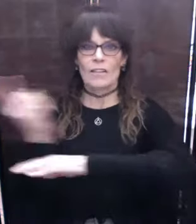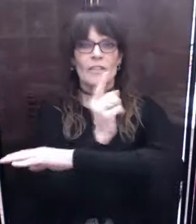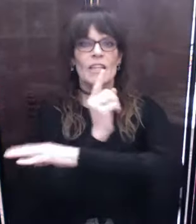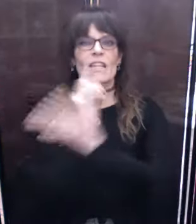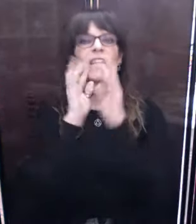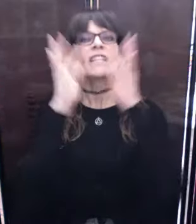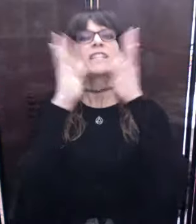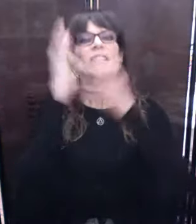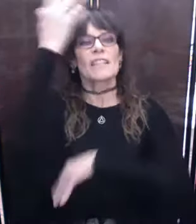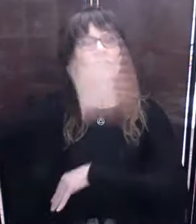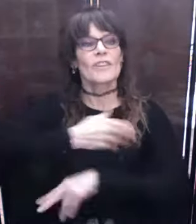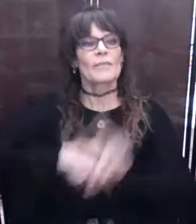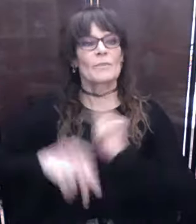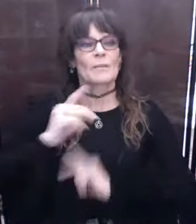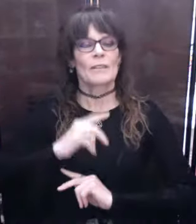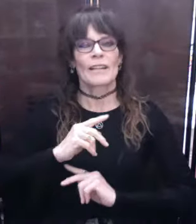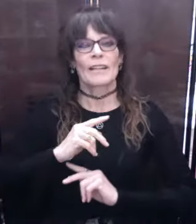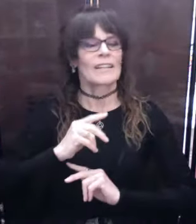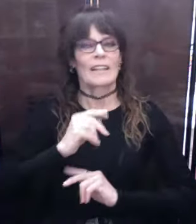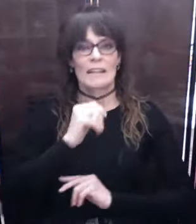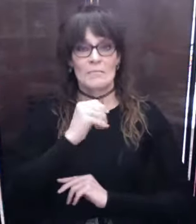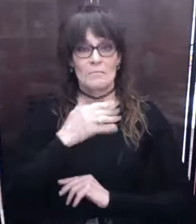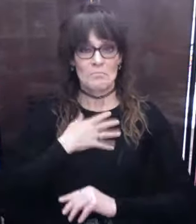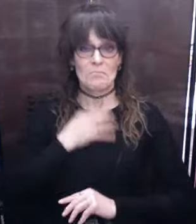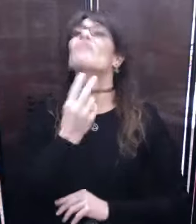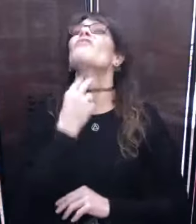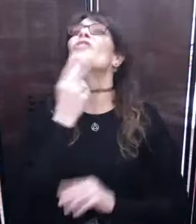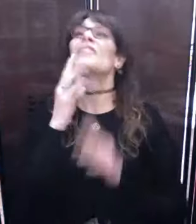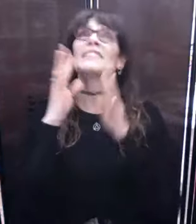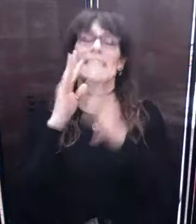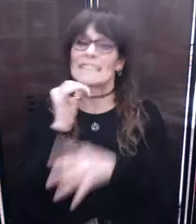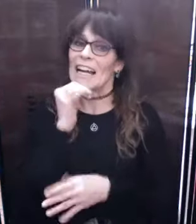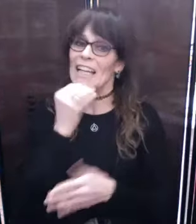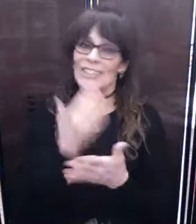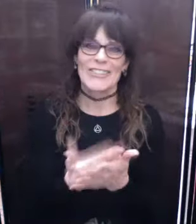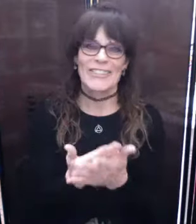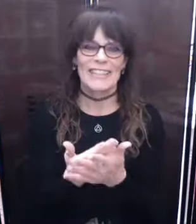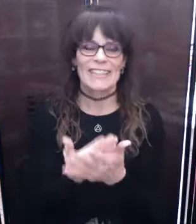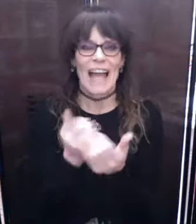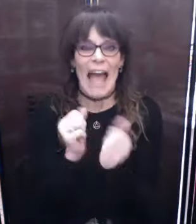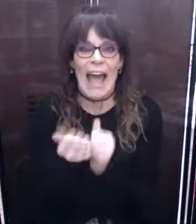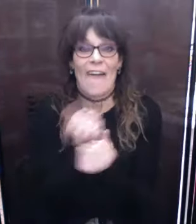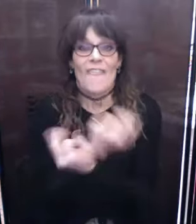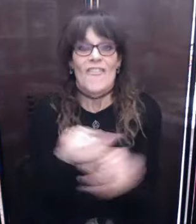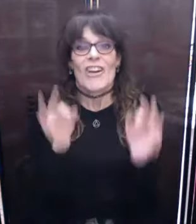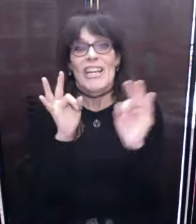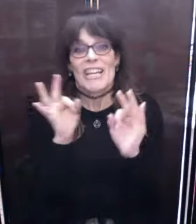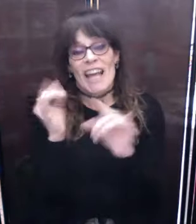even sing very well, so that tells you how freeing alcohol can be, that it can give me the courage to do that kind of